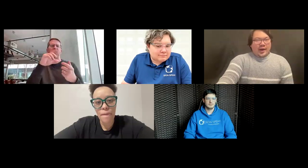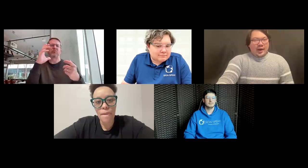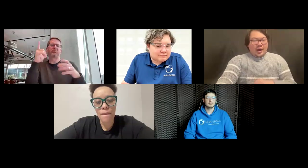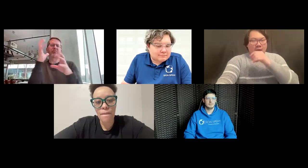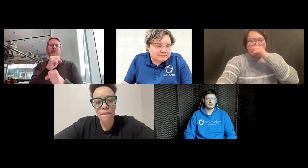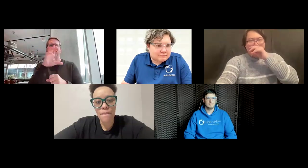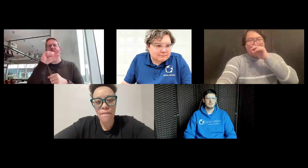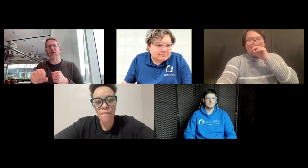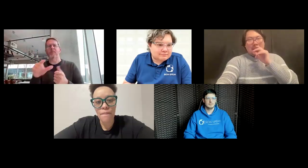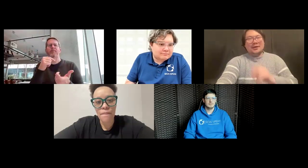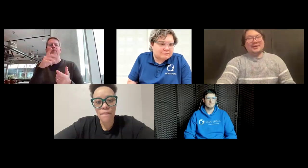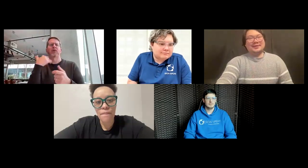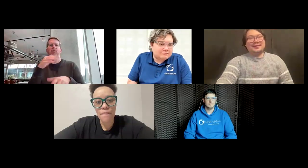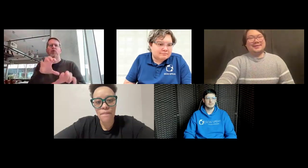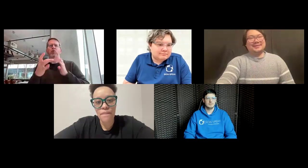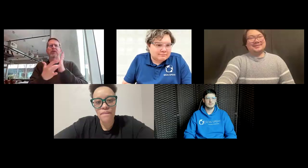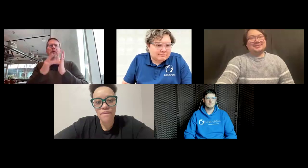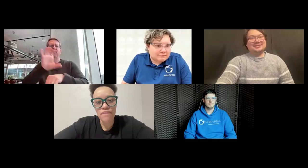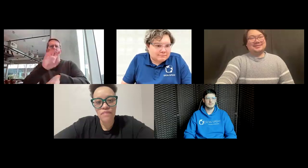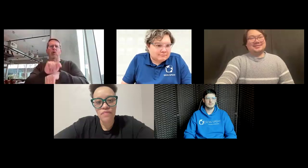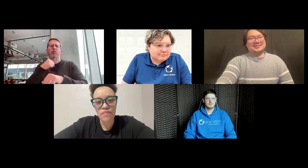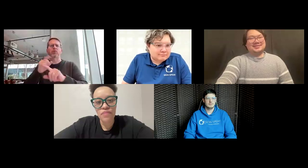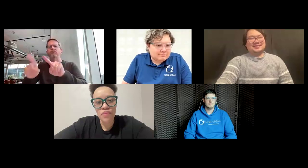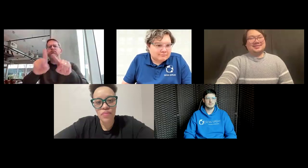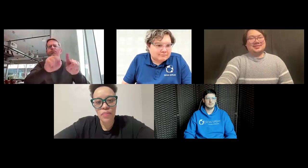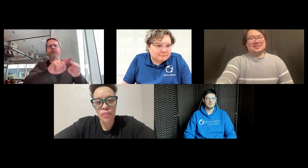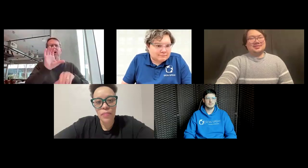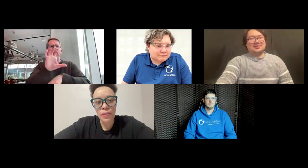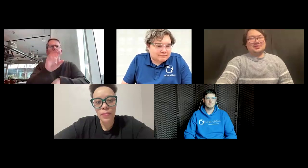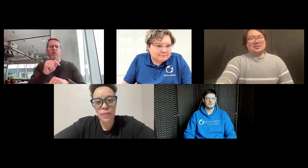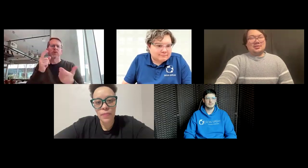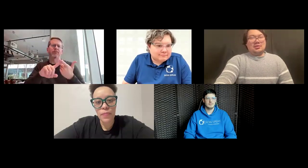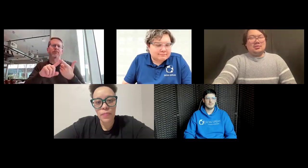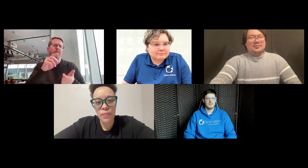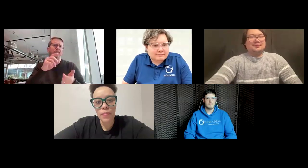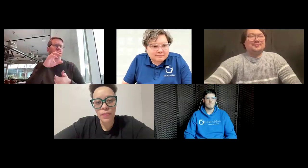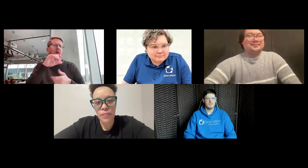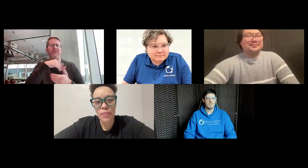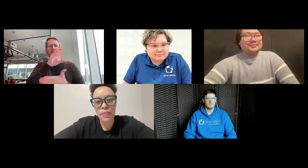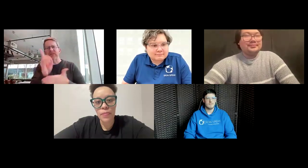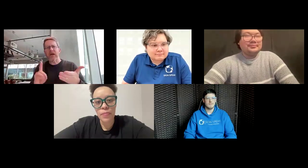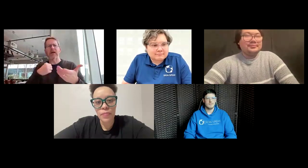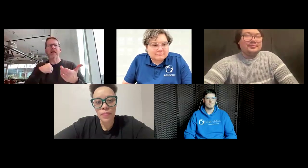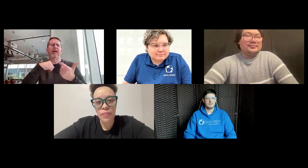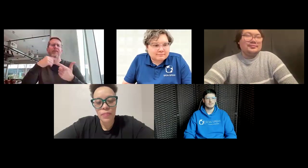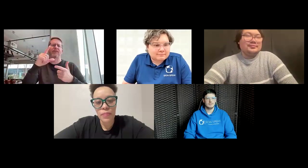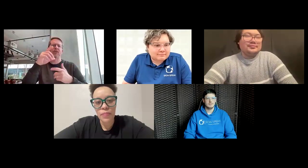skiing down a slalom track. We do tech consulting for different companies. We